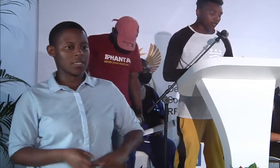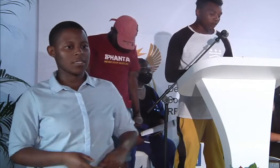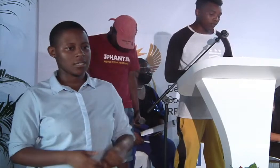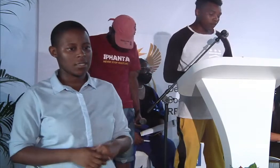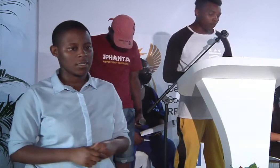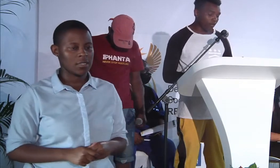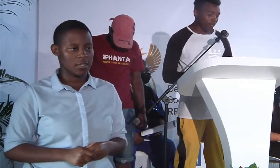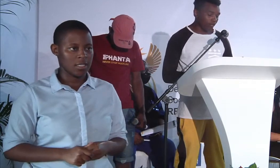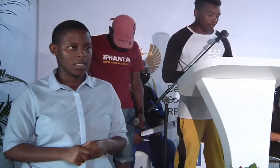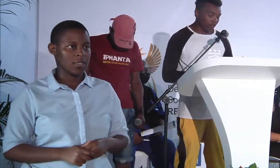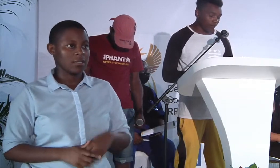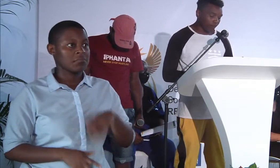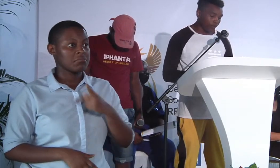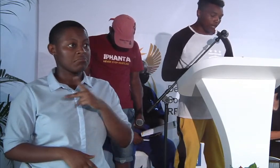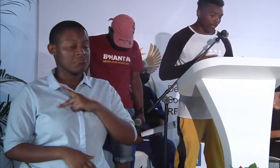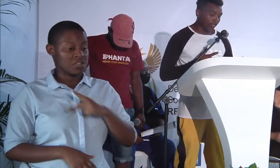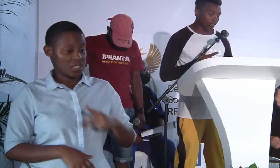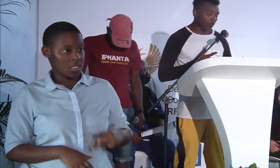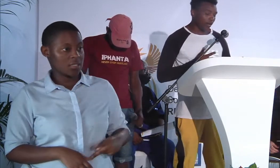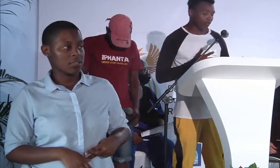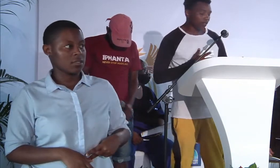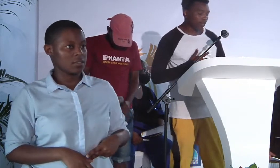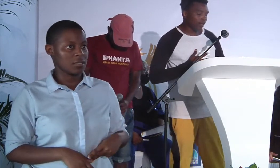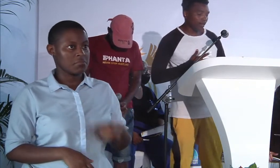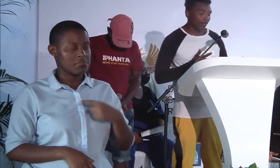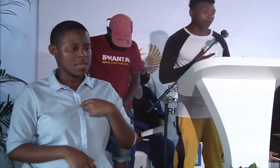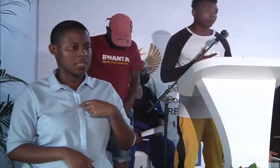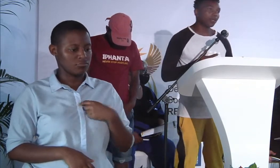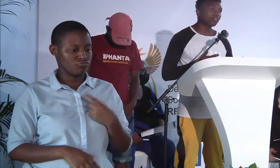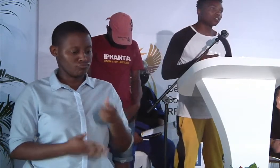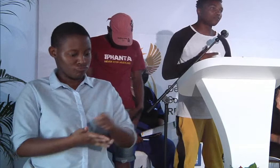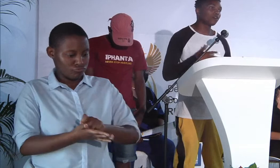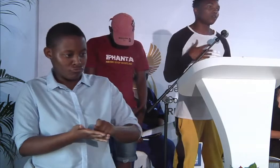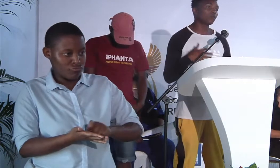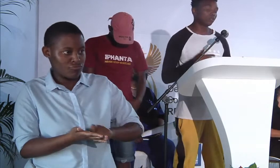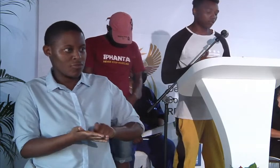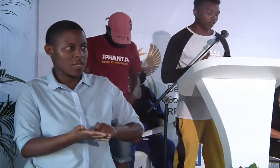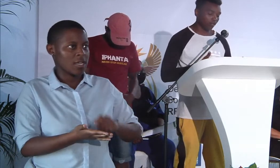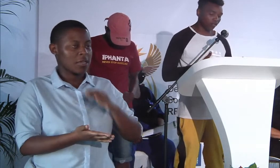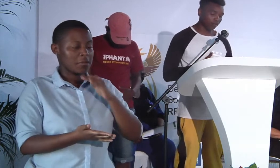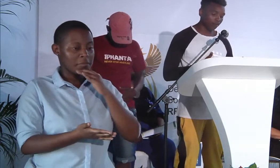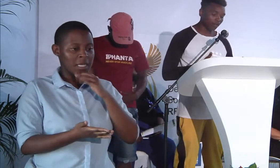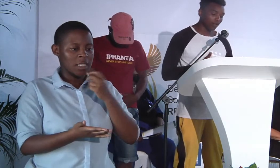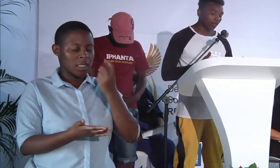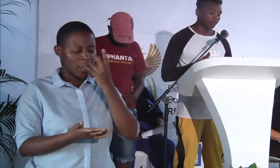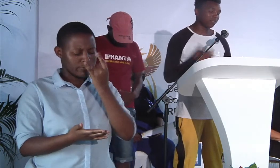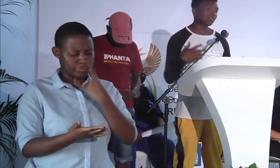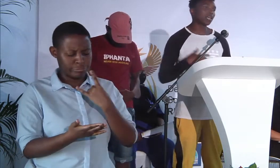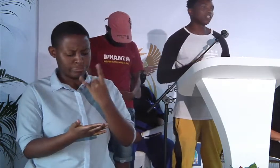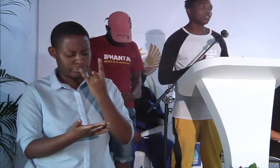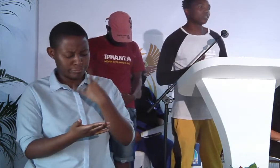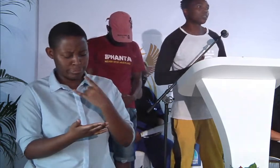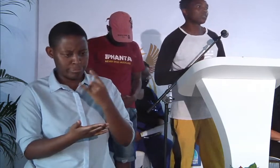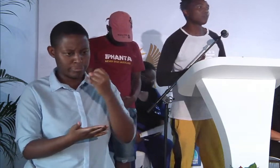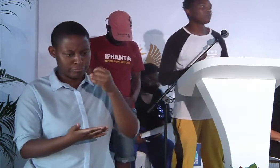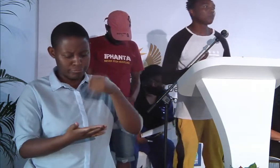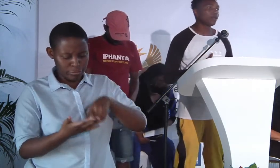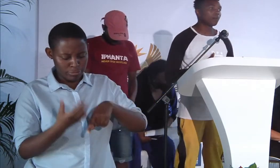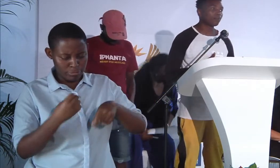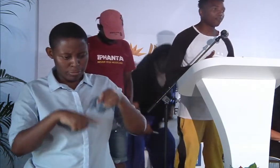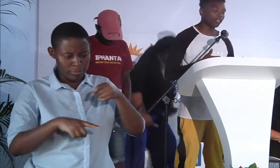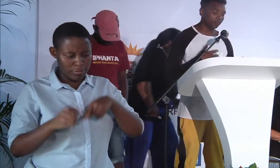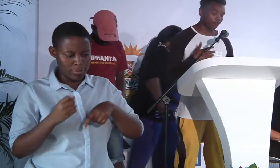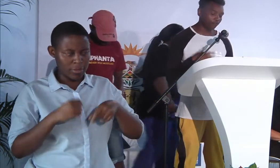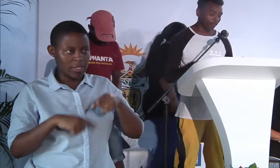Dear Mr. President, as I write this letter, the page is flooded with tears. But stash it, it's time to man